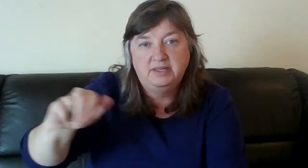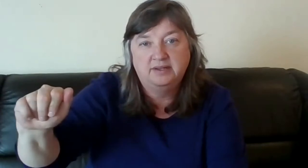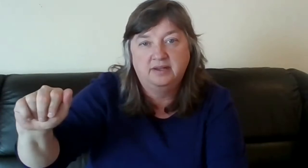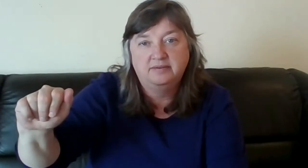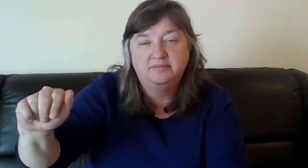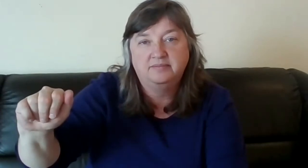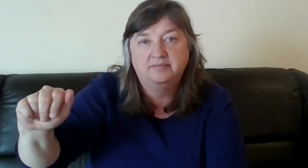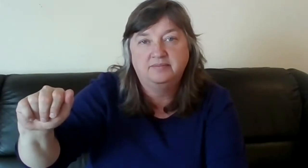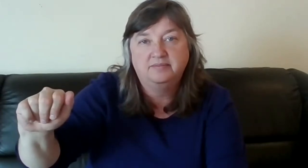pizza.